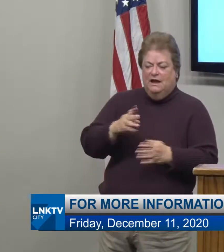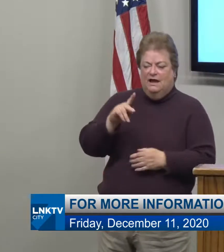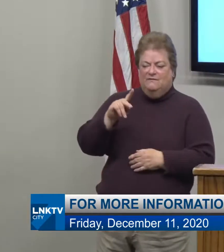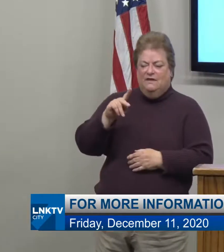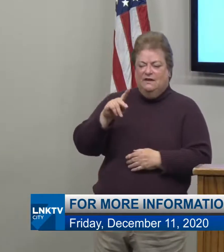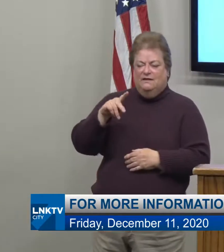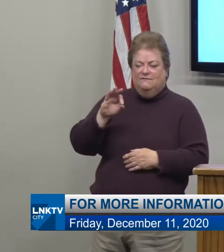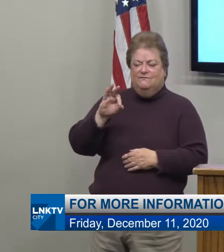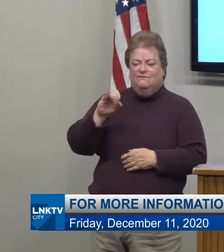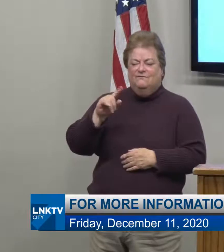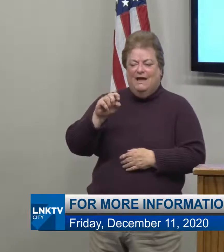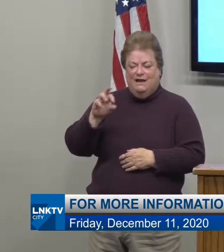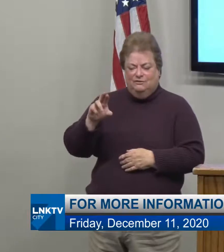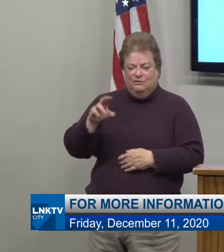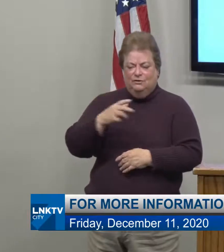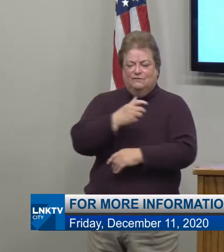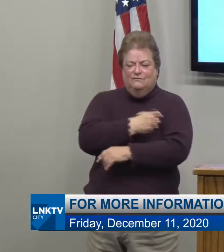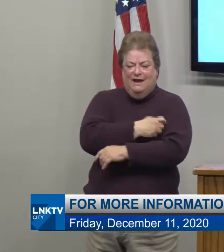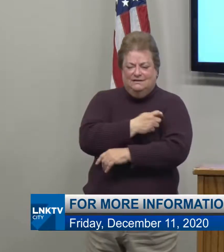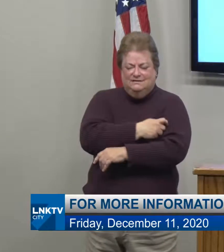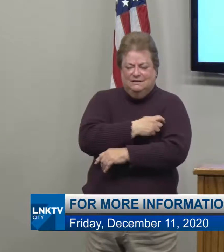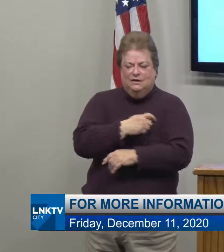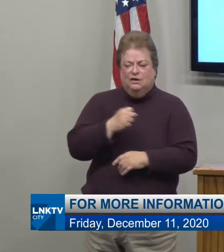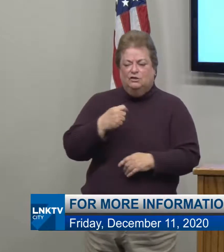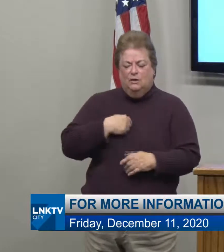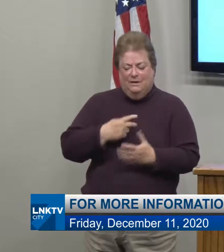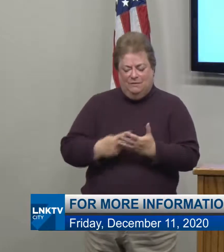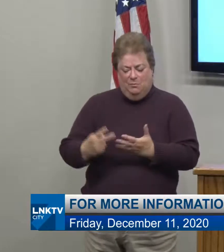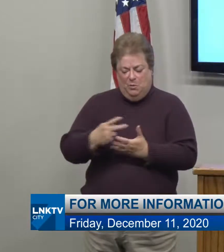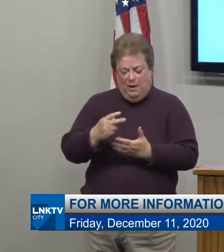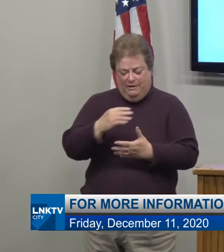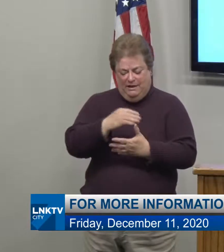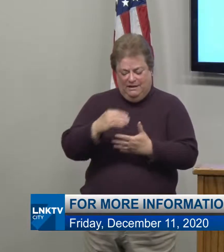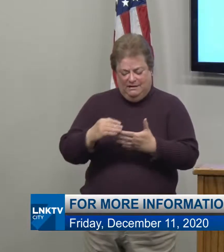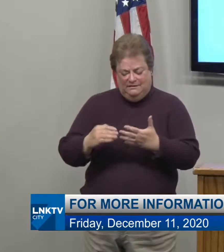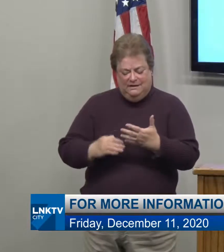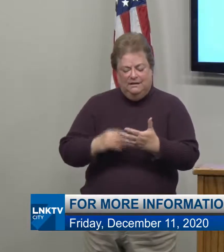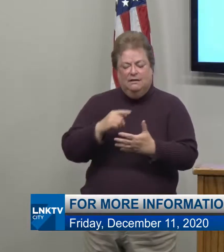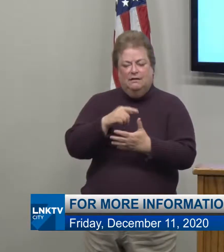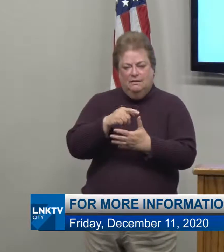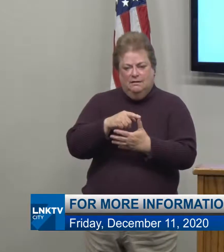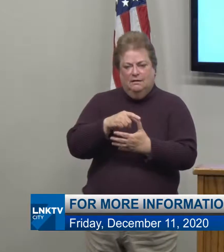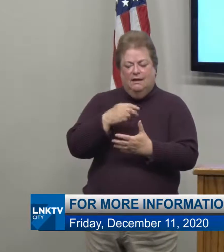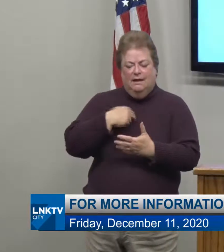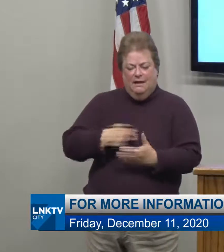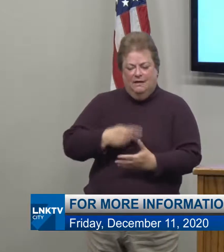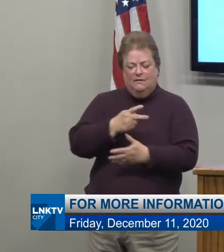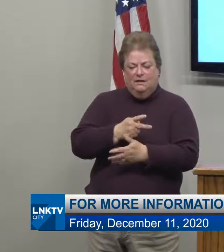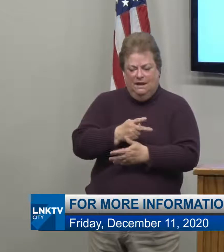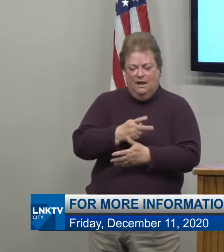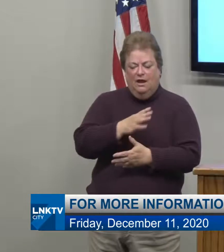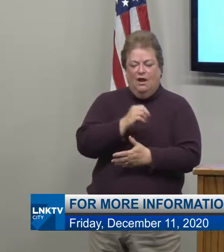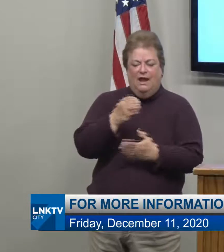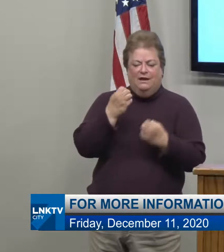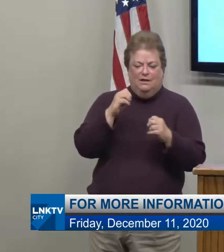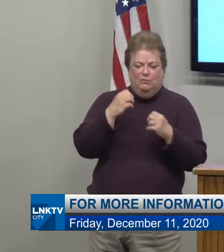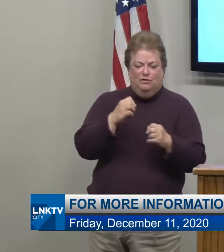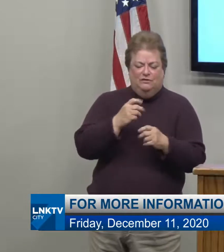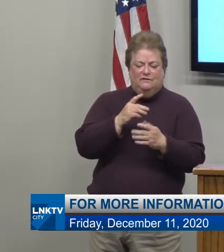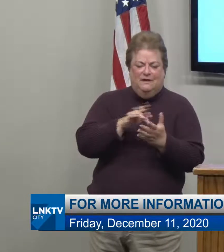vaccine. So we have a priority listing of getting our healthcare providers and our emergency